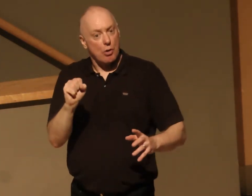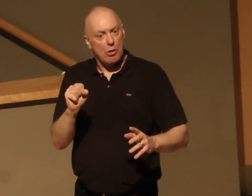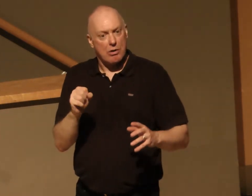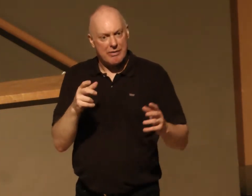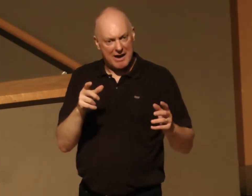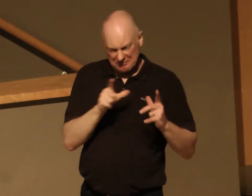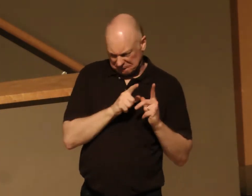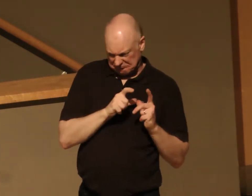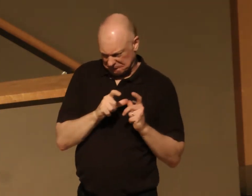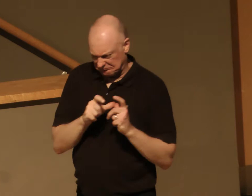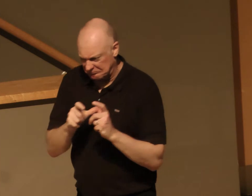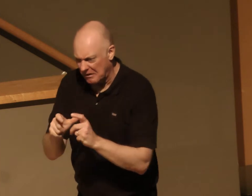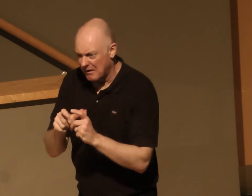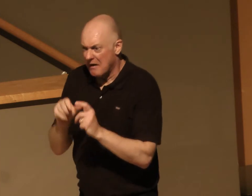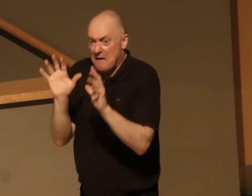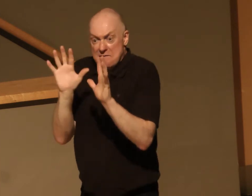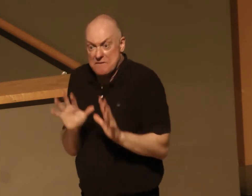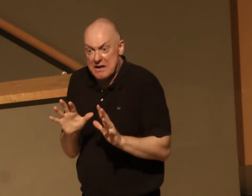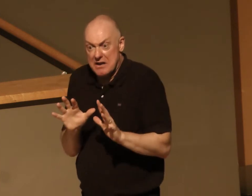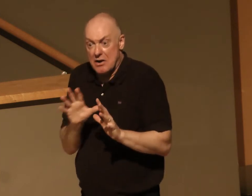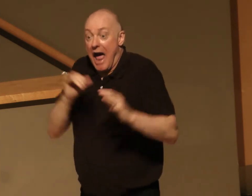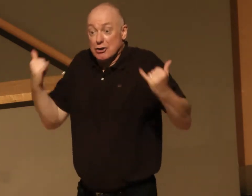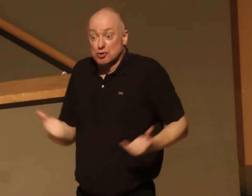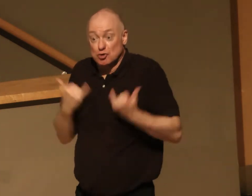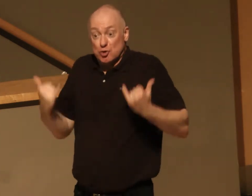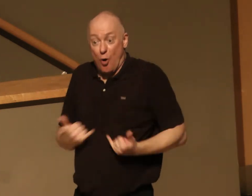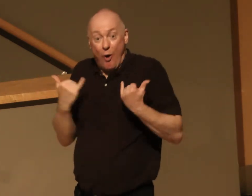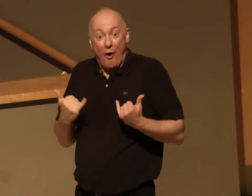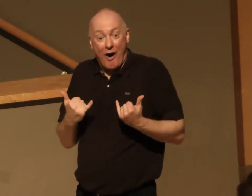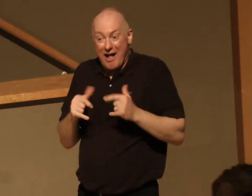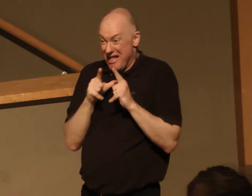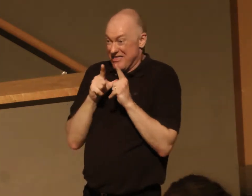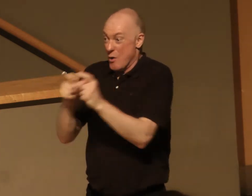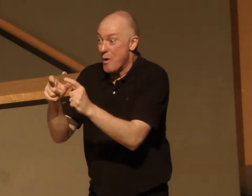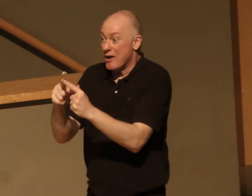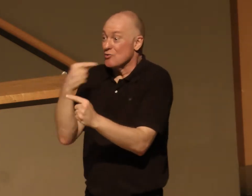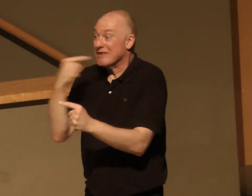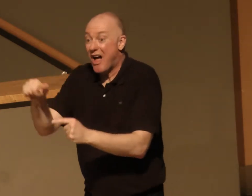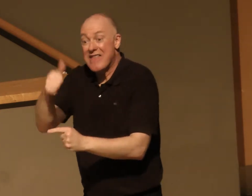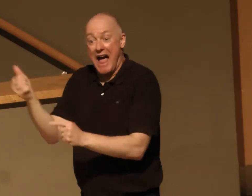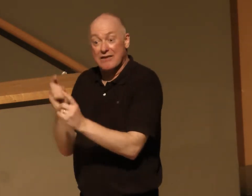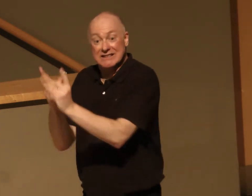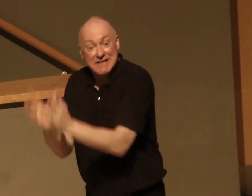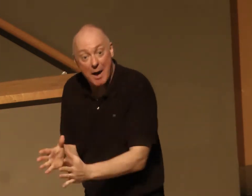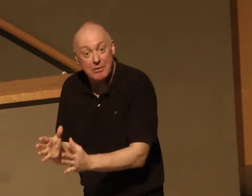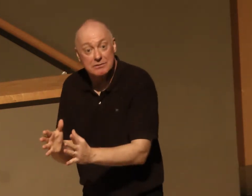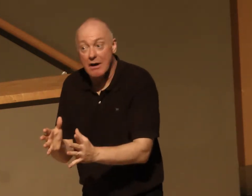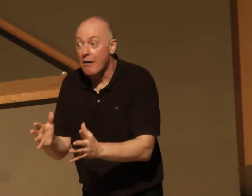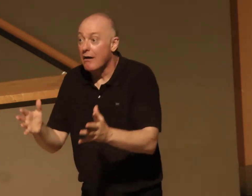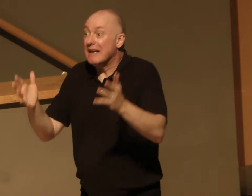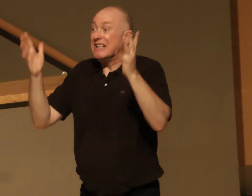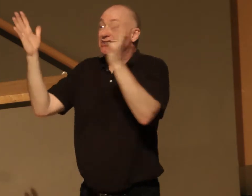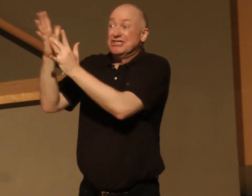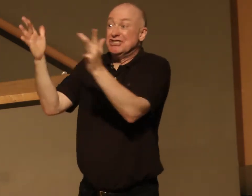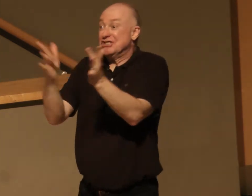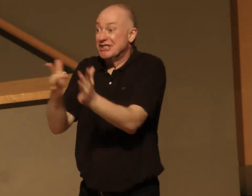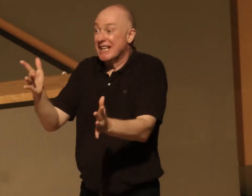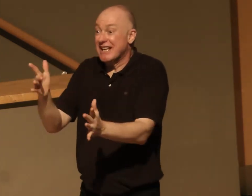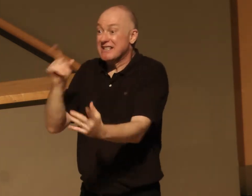from the tomb with fear and great joy and ran to tell his disciples. And behold, Jesus met them